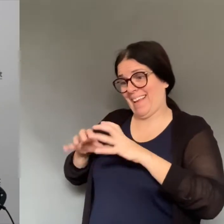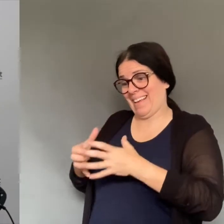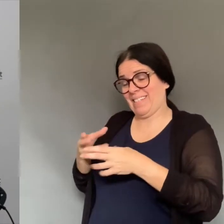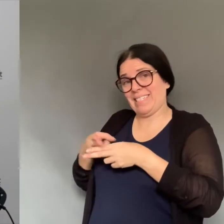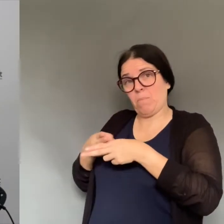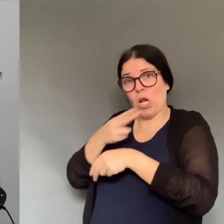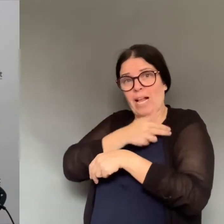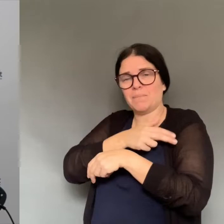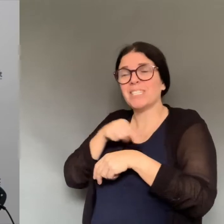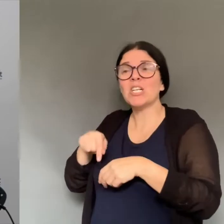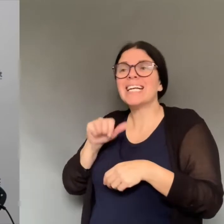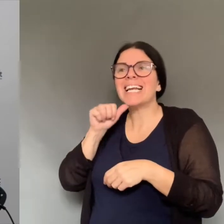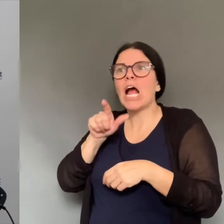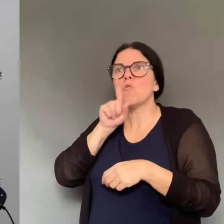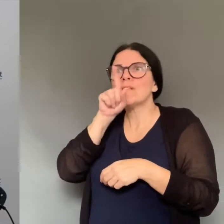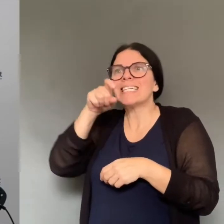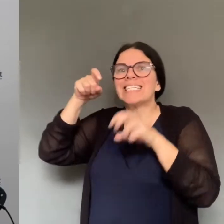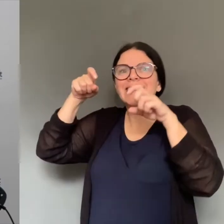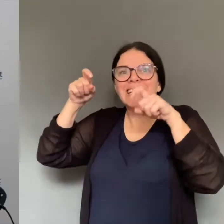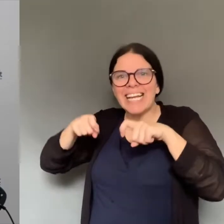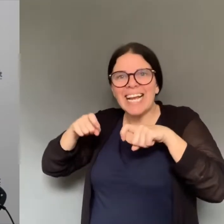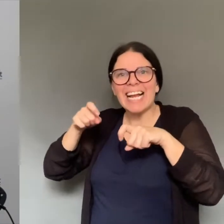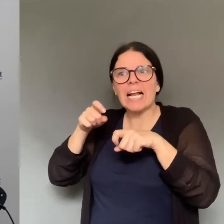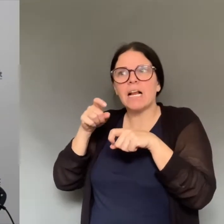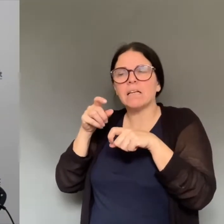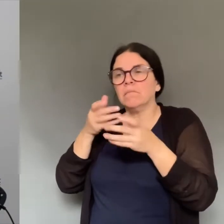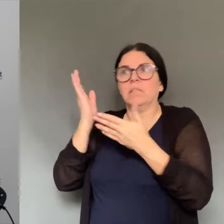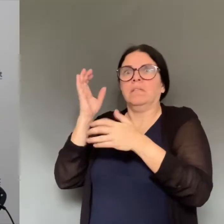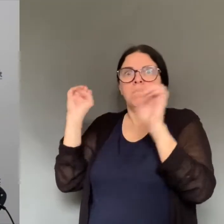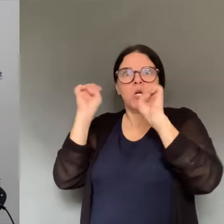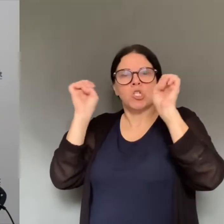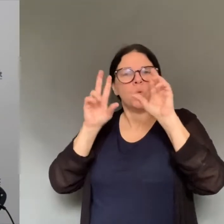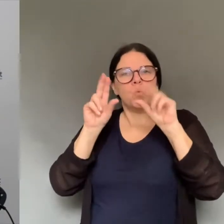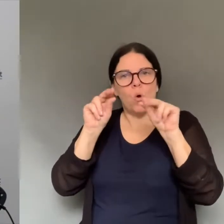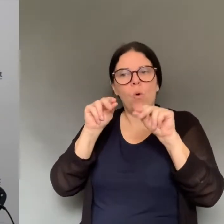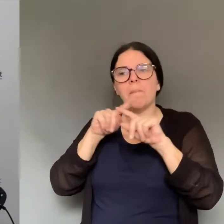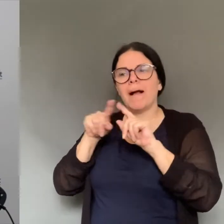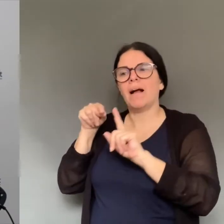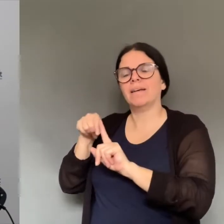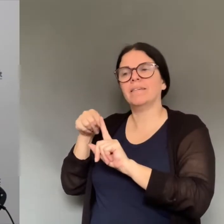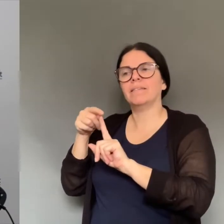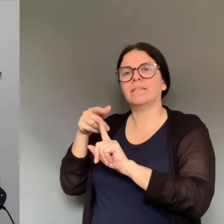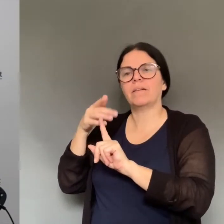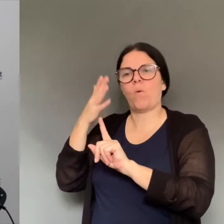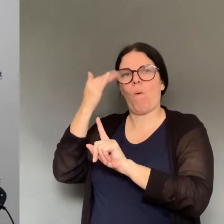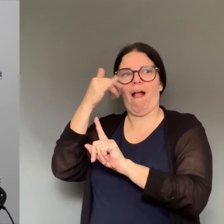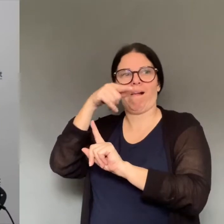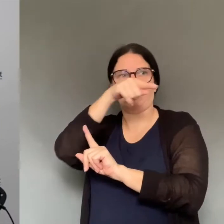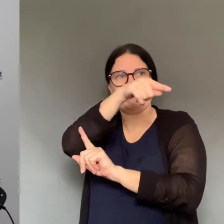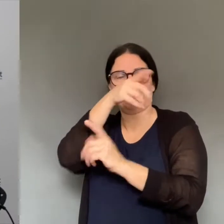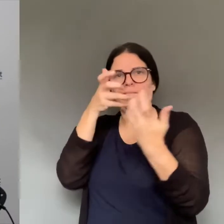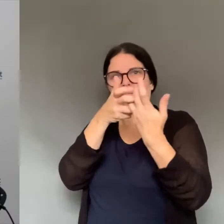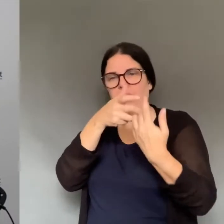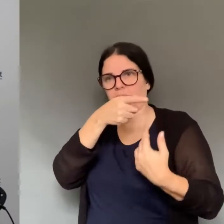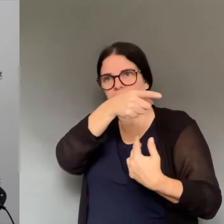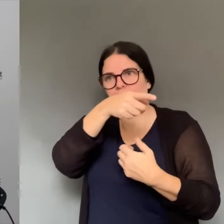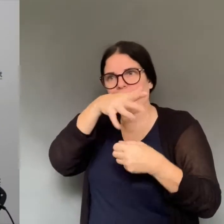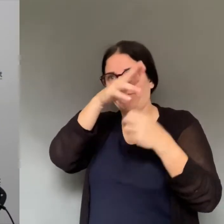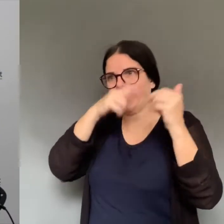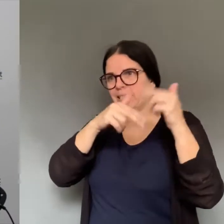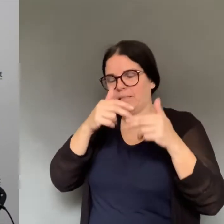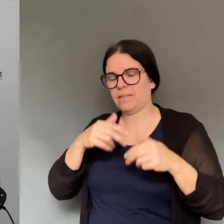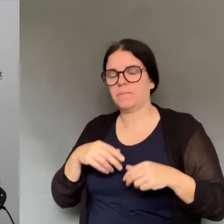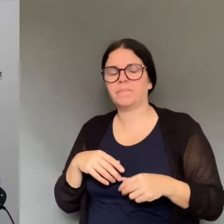some stress on the long-term care home? That is correct. The idea is to make sure that they are getting the care that they need, and also